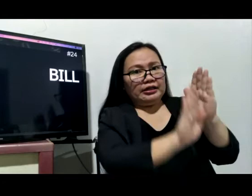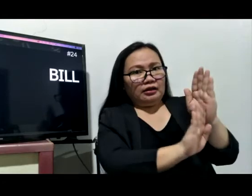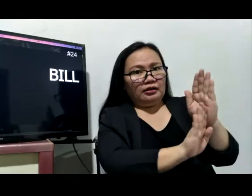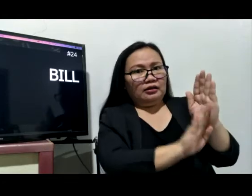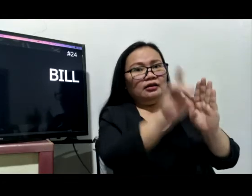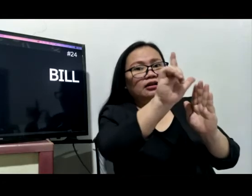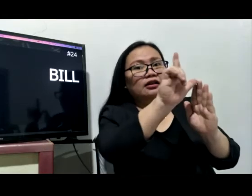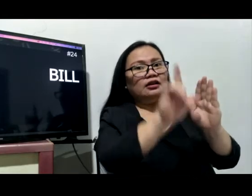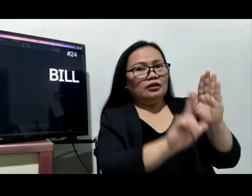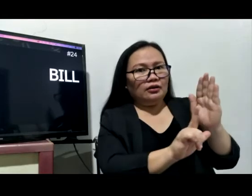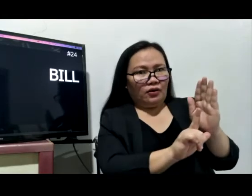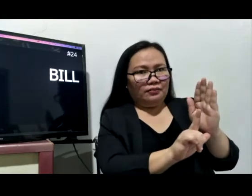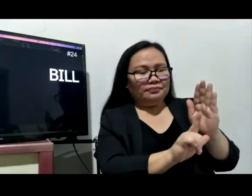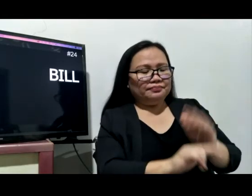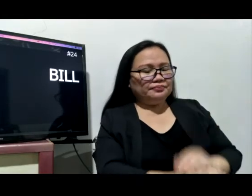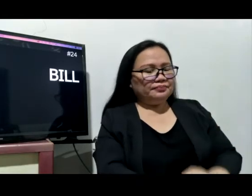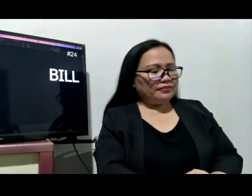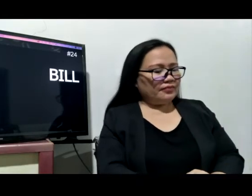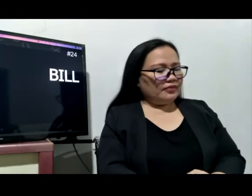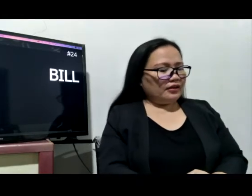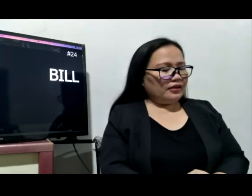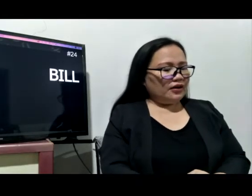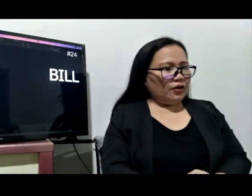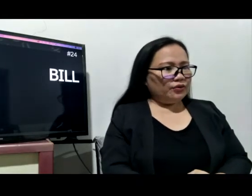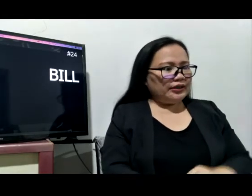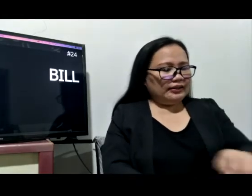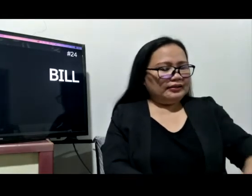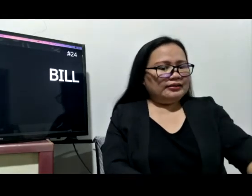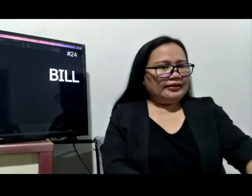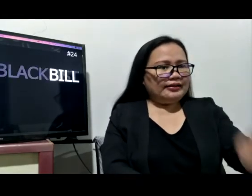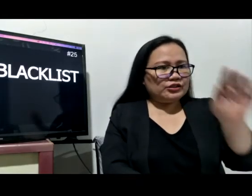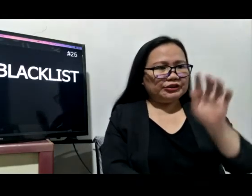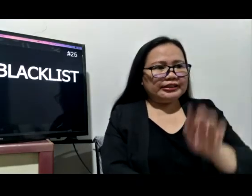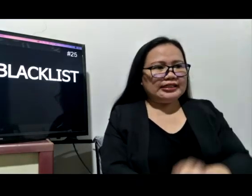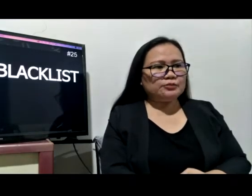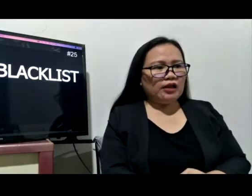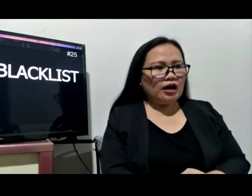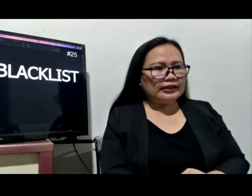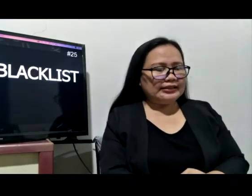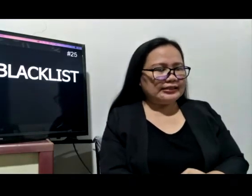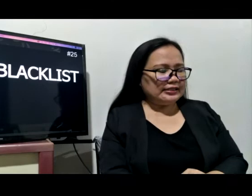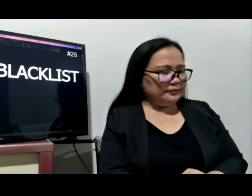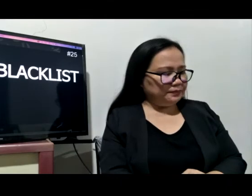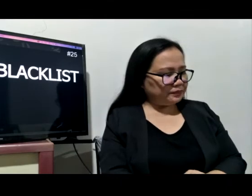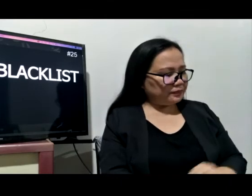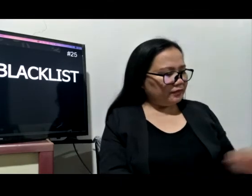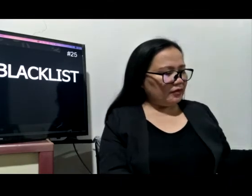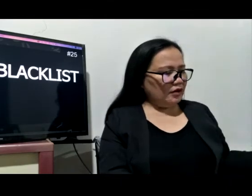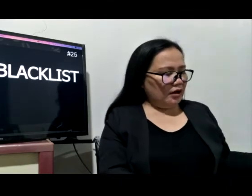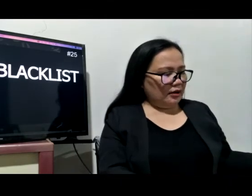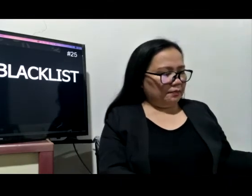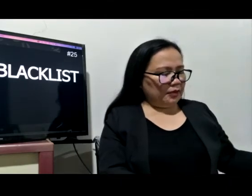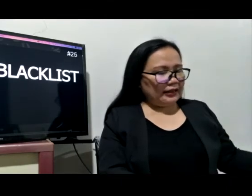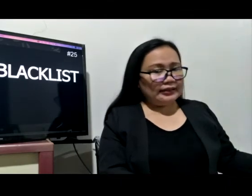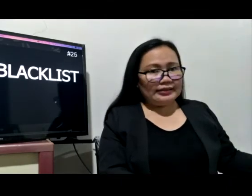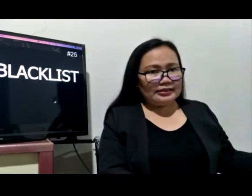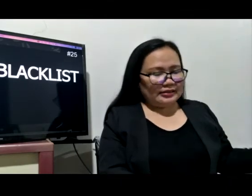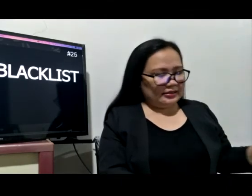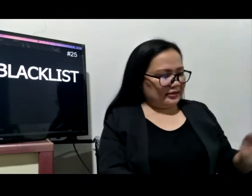bill, law. Okay, the next word is blacklist. Blacklist is